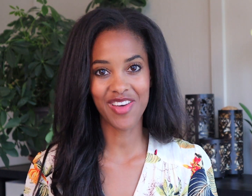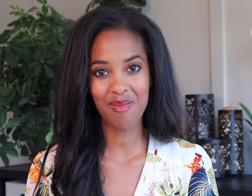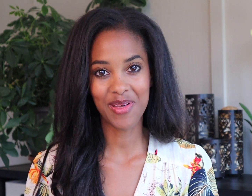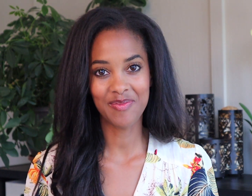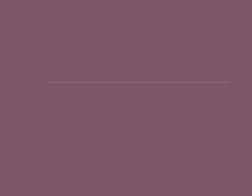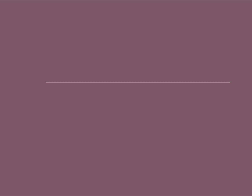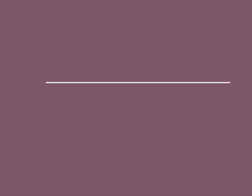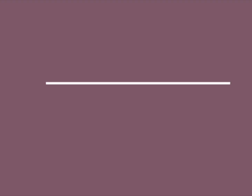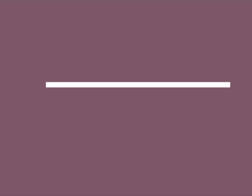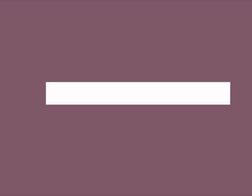up.